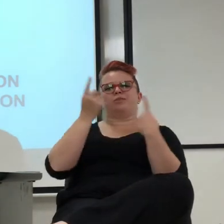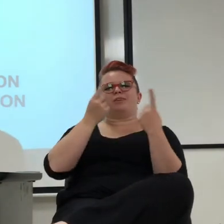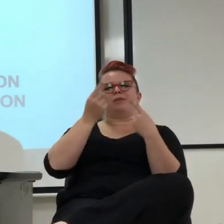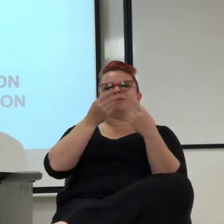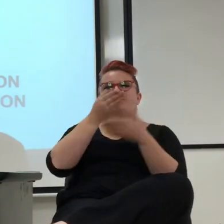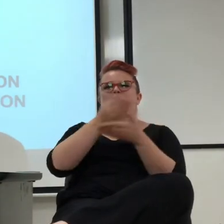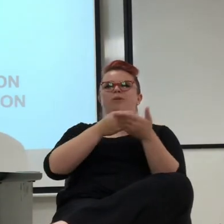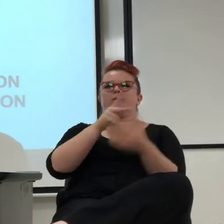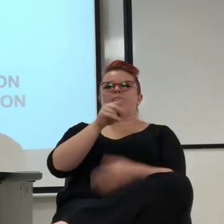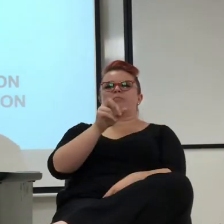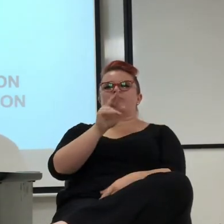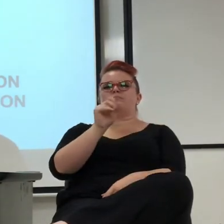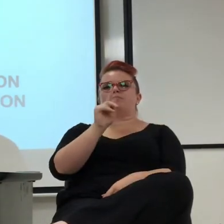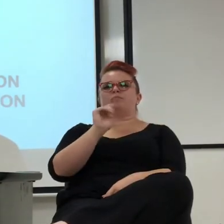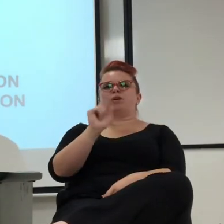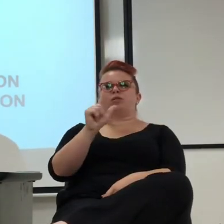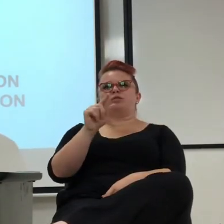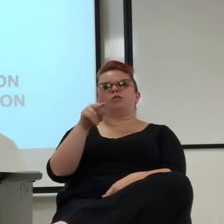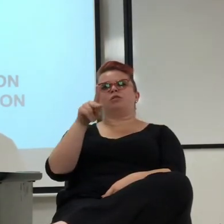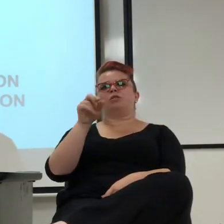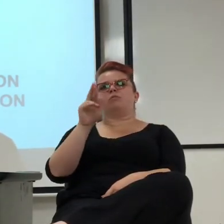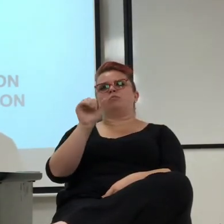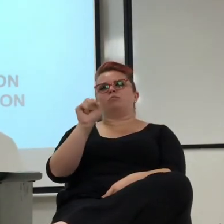pressure gradients.